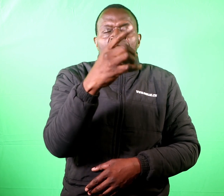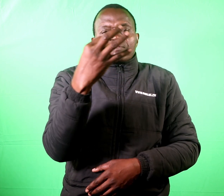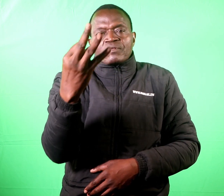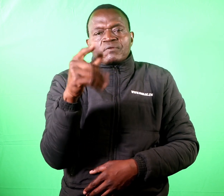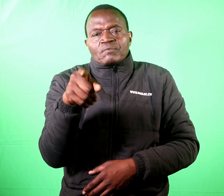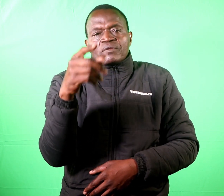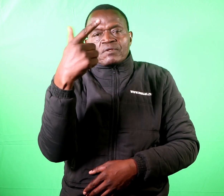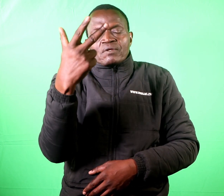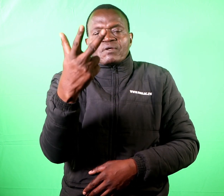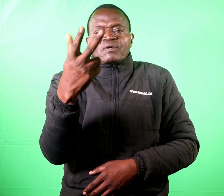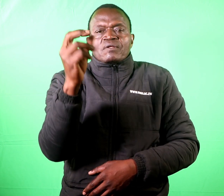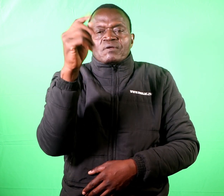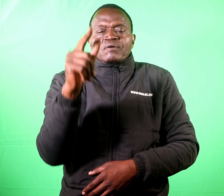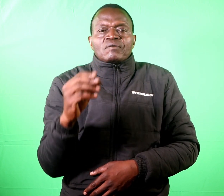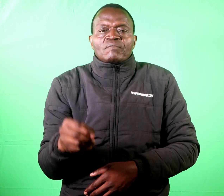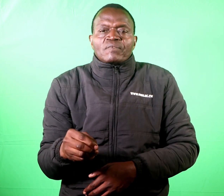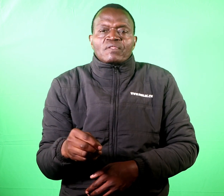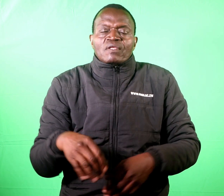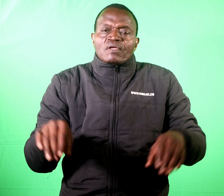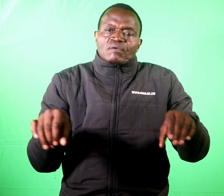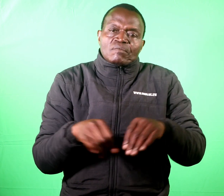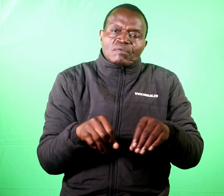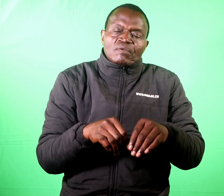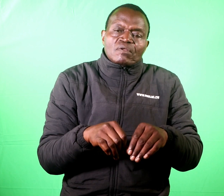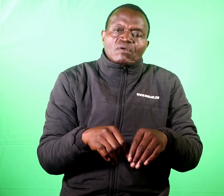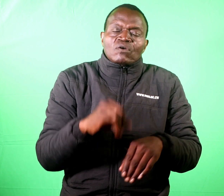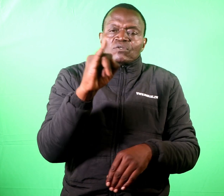30.8%. Employment or job creation,